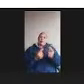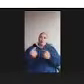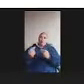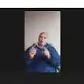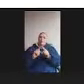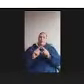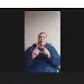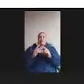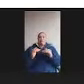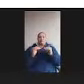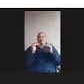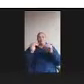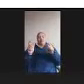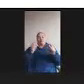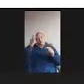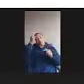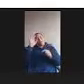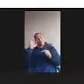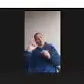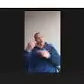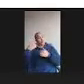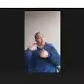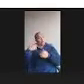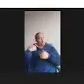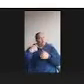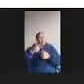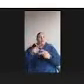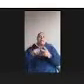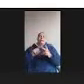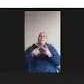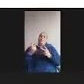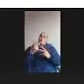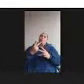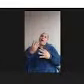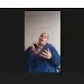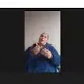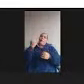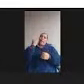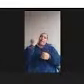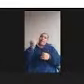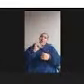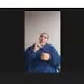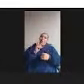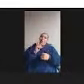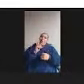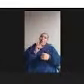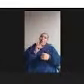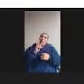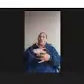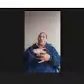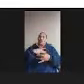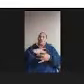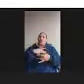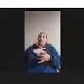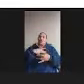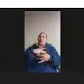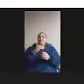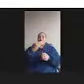governance accountability, and then also to get an idea of the interest in attending